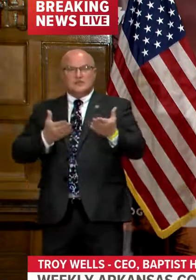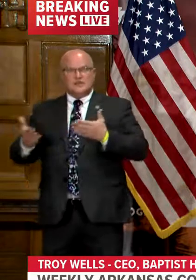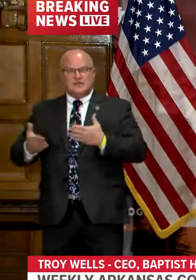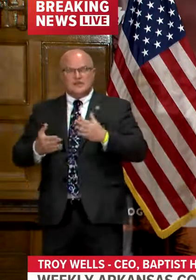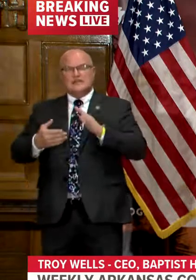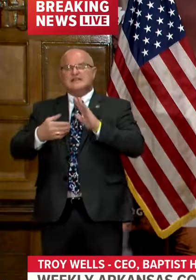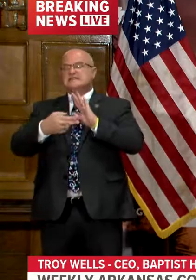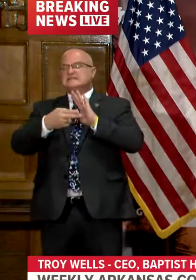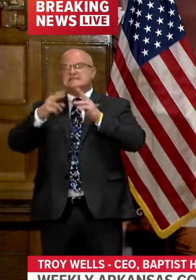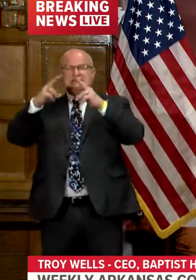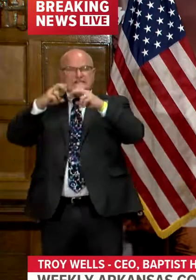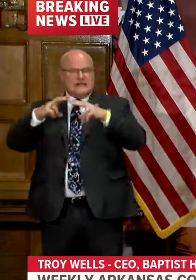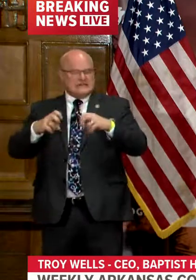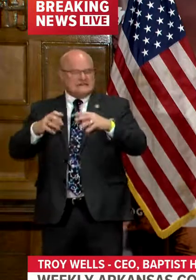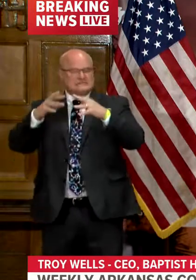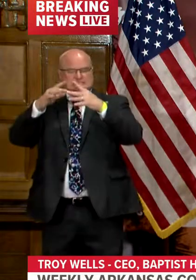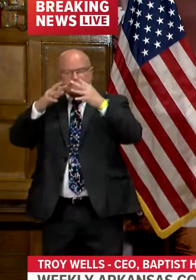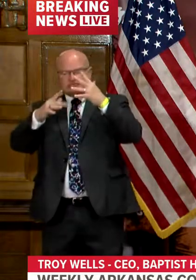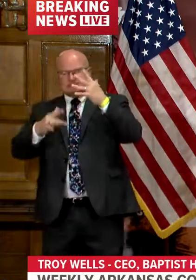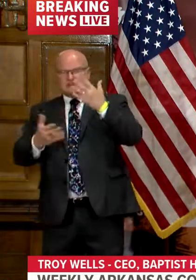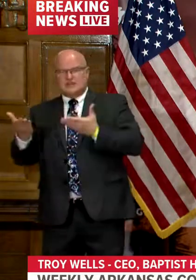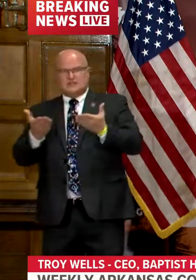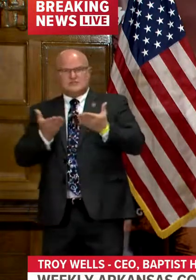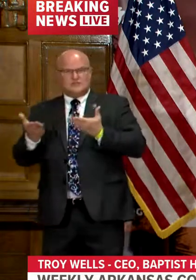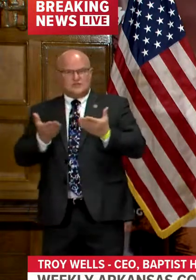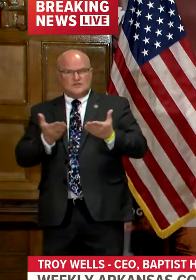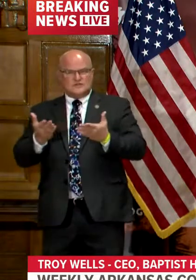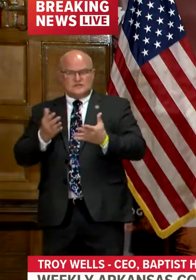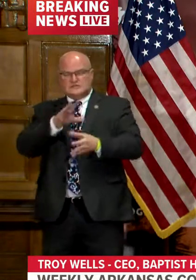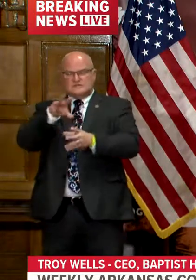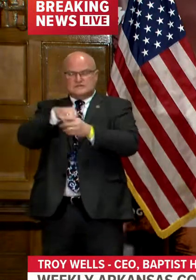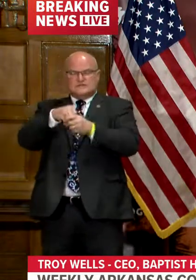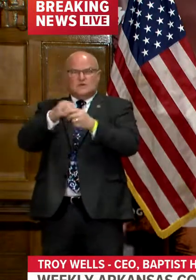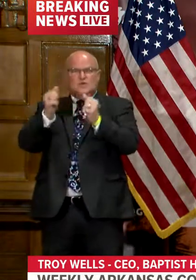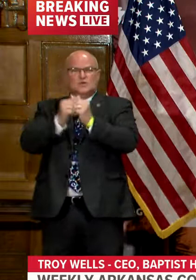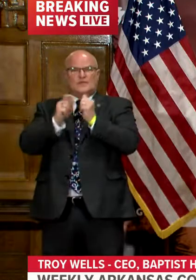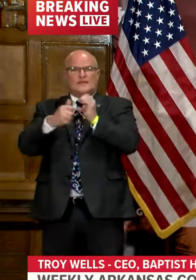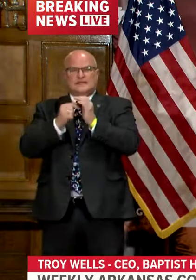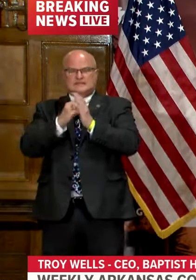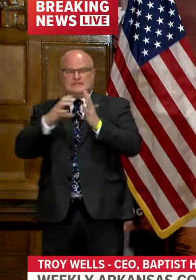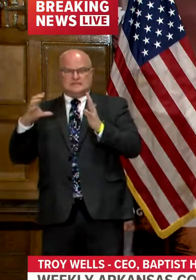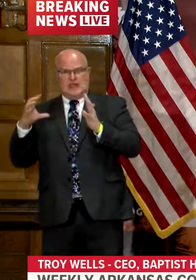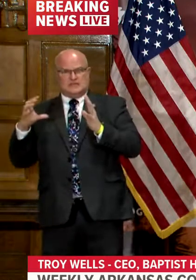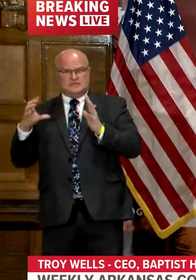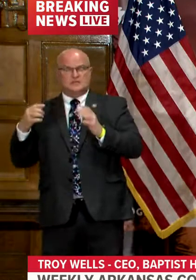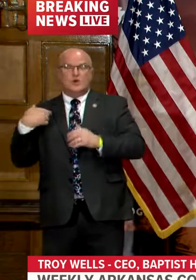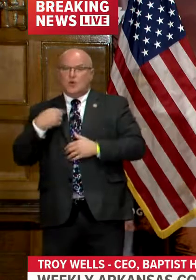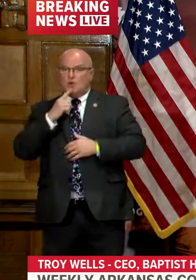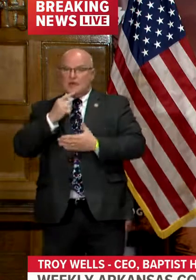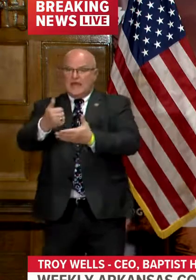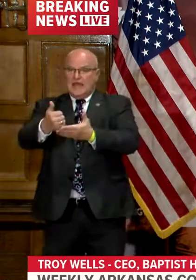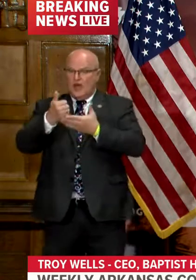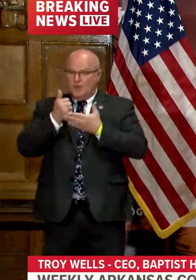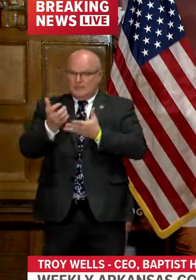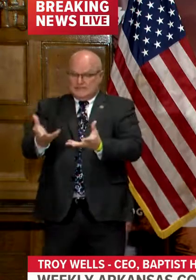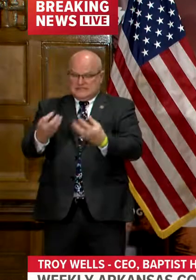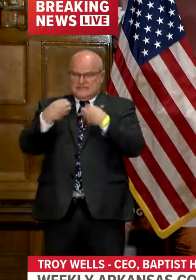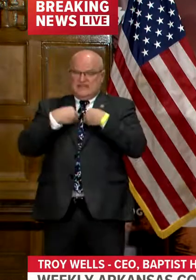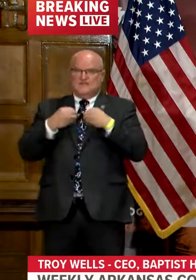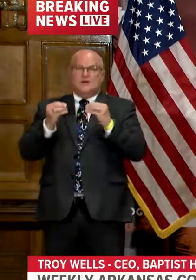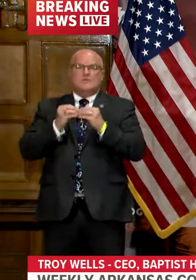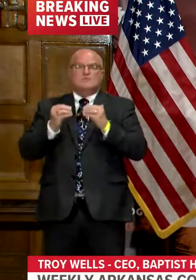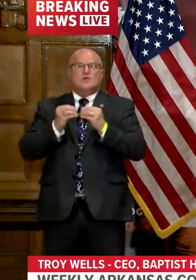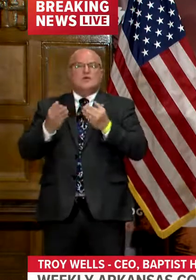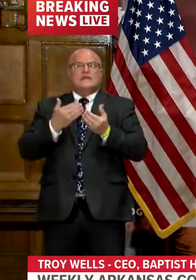diagnostic imaging, all those services being co-located with these expansions will really help us provide that much more